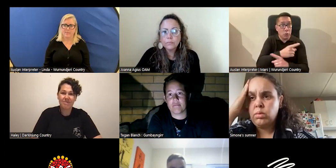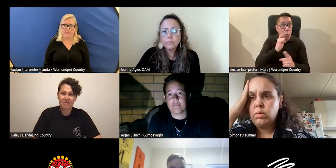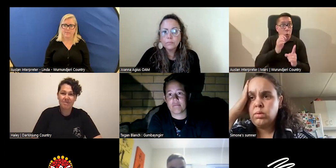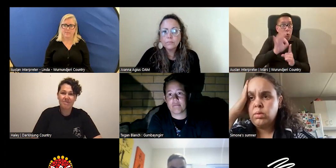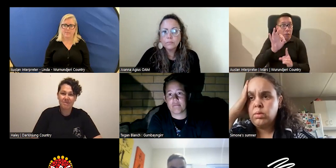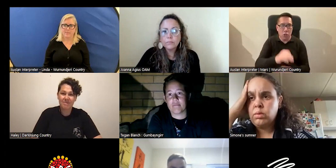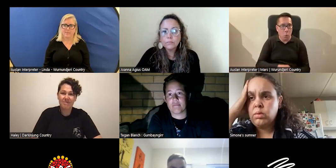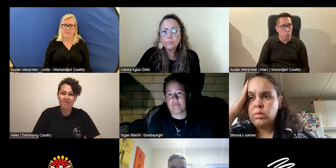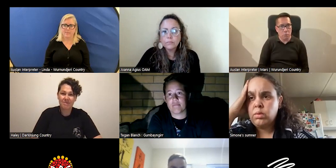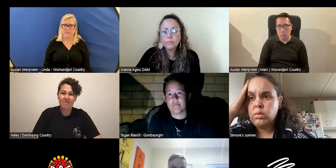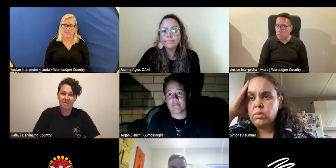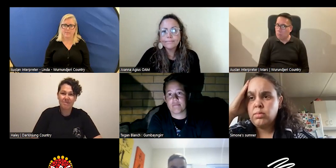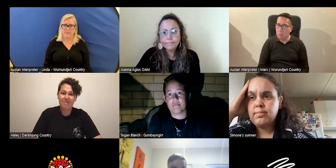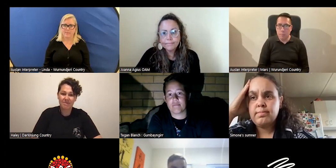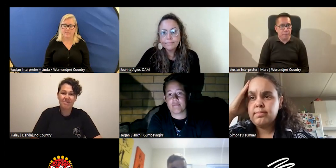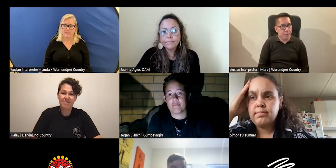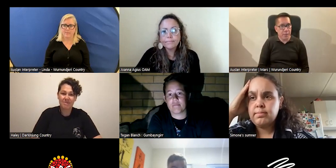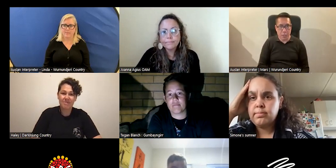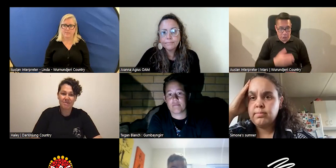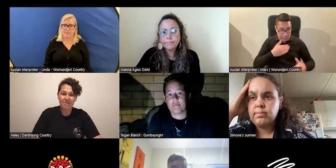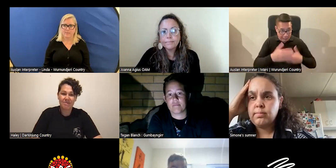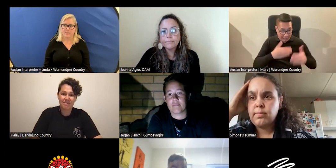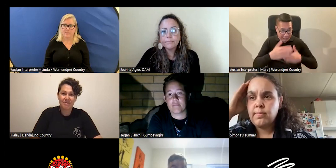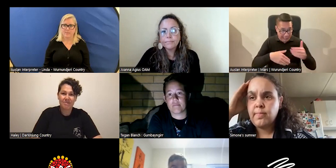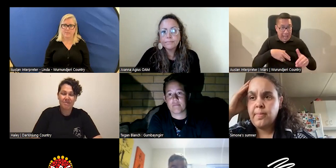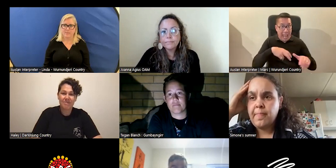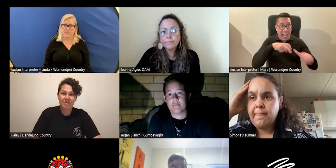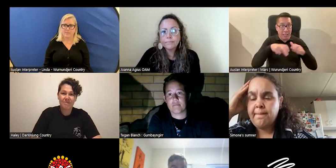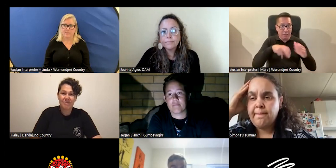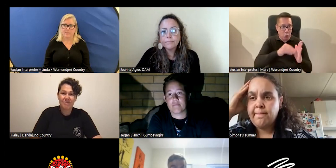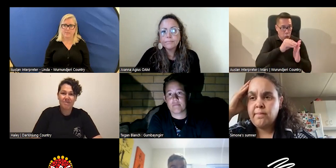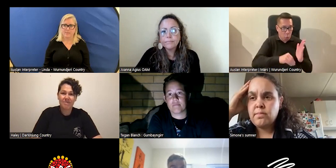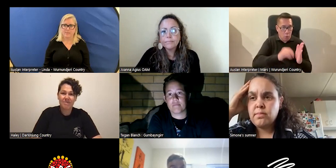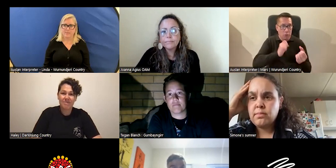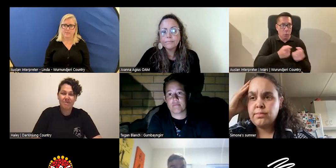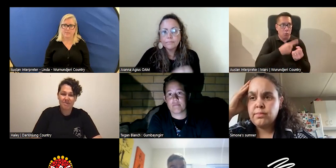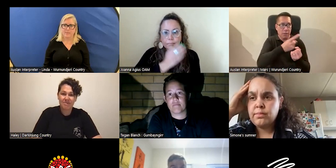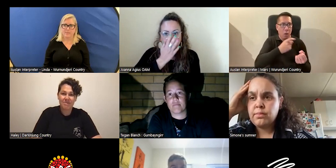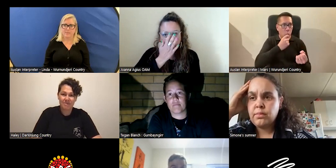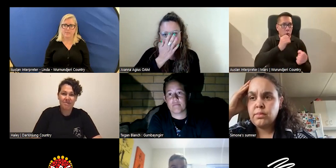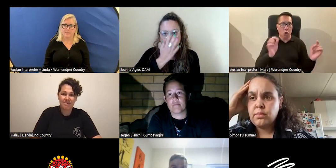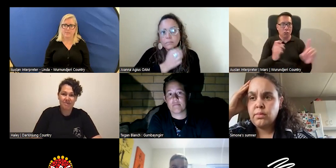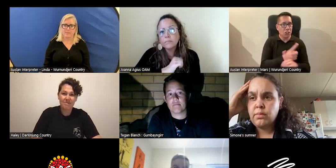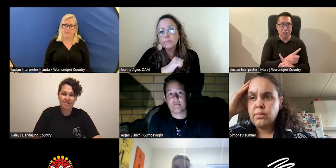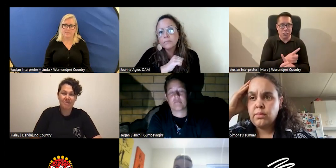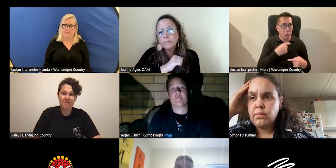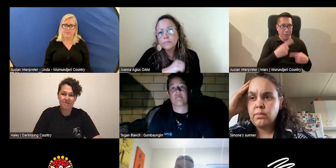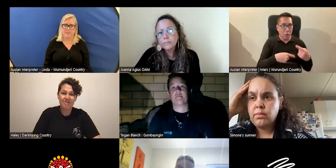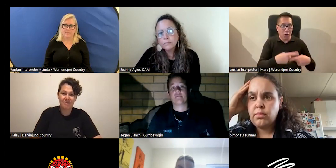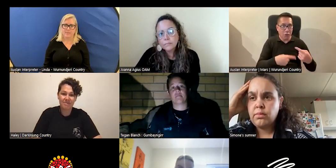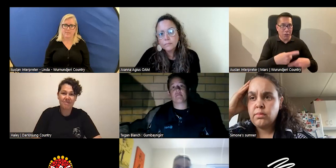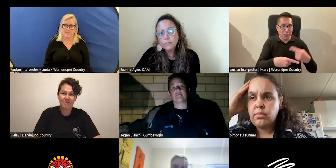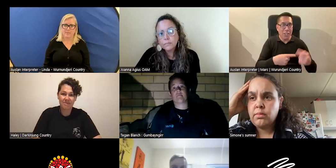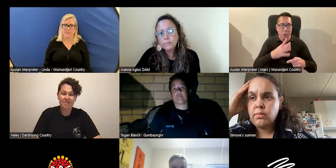and the productivity report supports that. So something needs to happen at such high-level structure reform for us to change